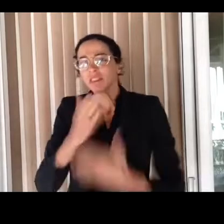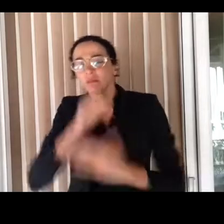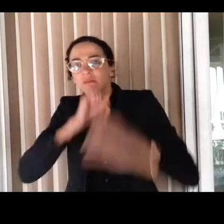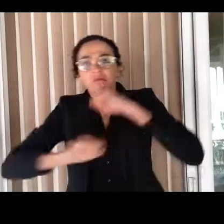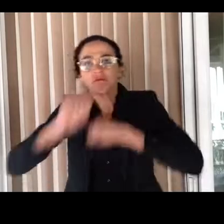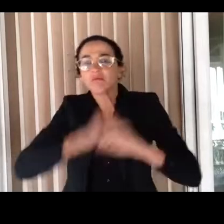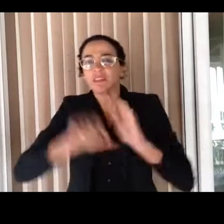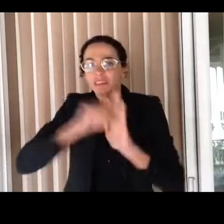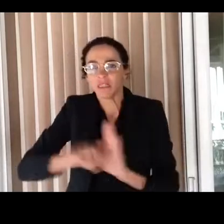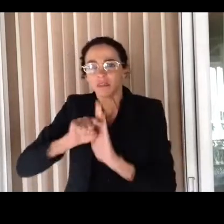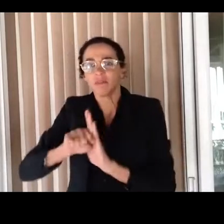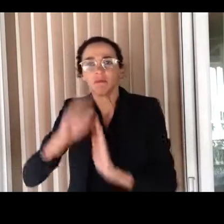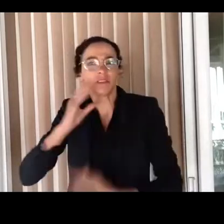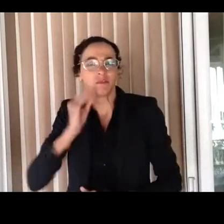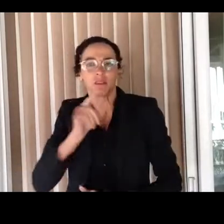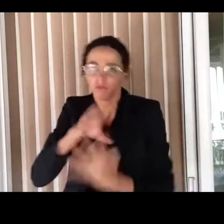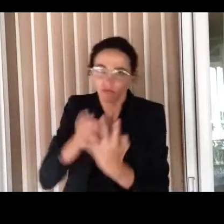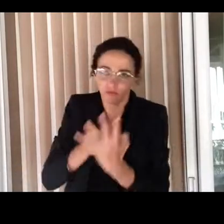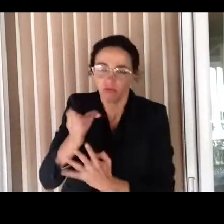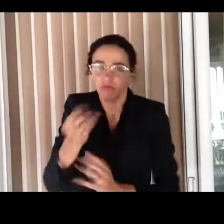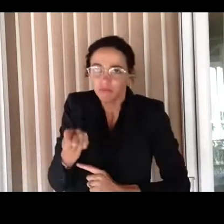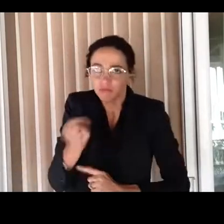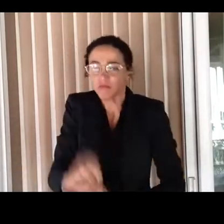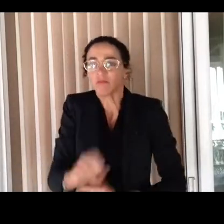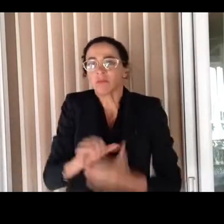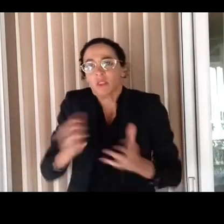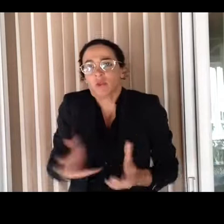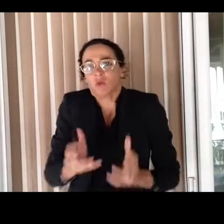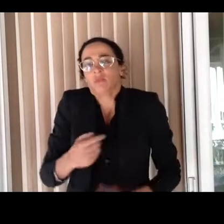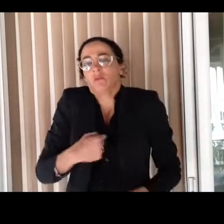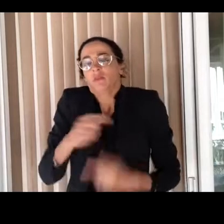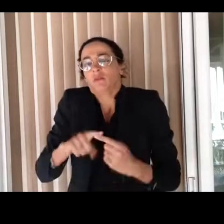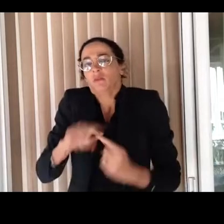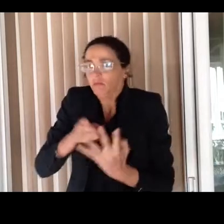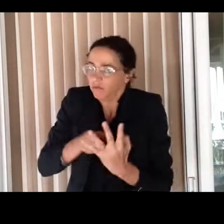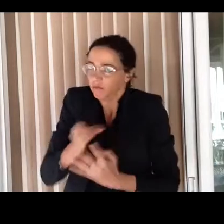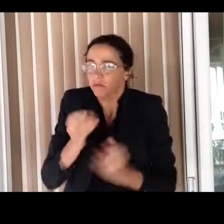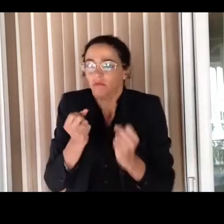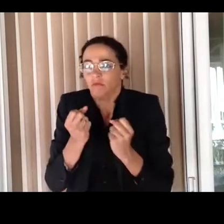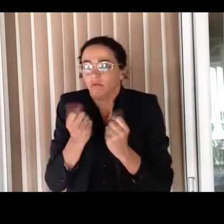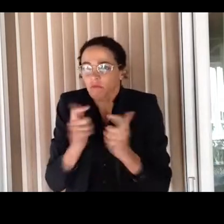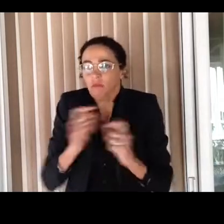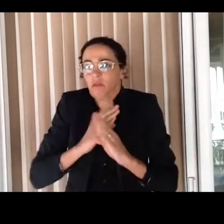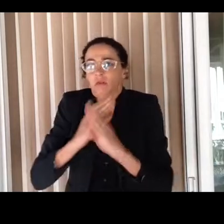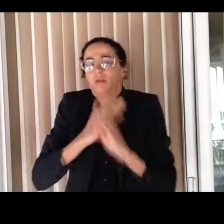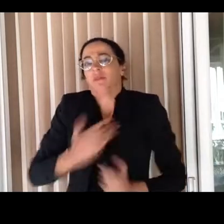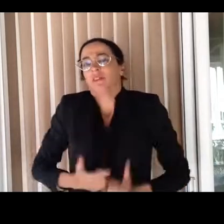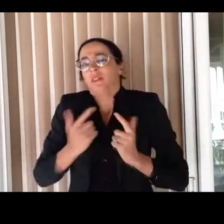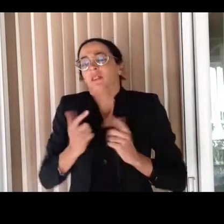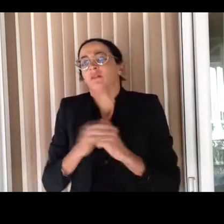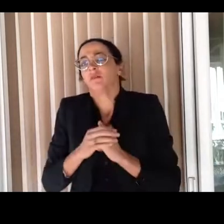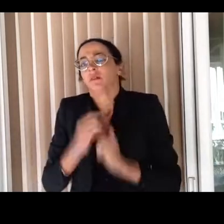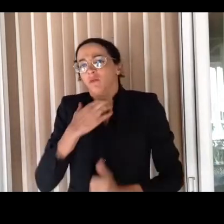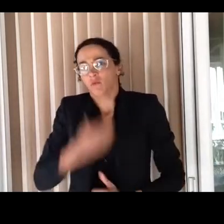up encouraged me to push through some of the biggest obstacles I've had in my own life. I just wish I could have been able to communicate better with you,